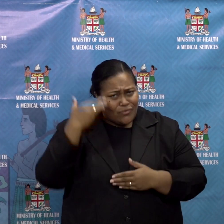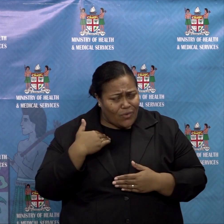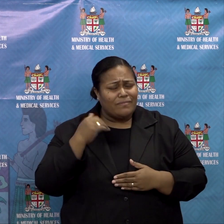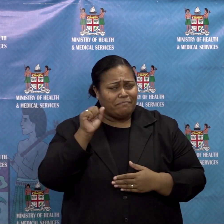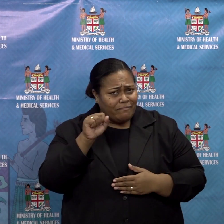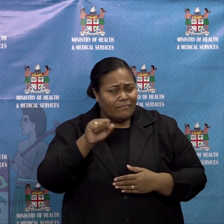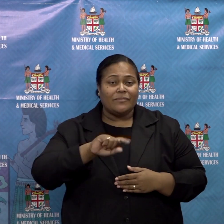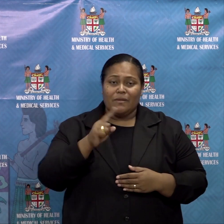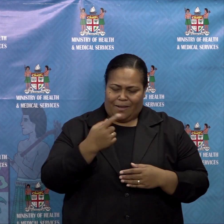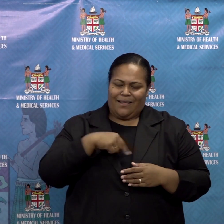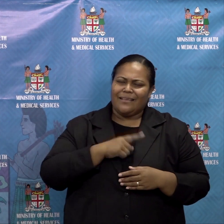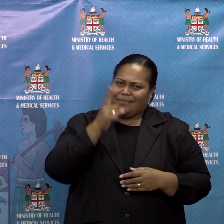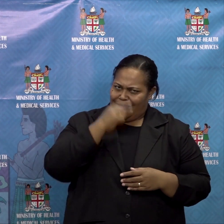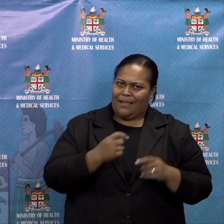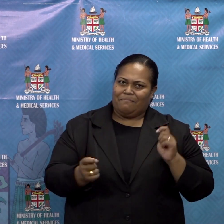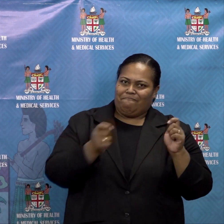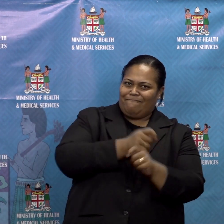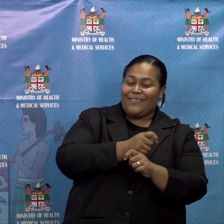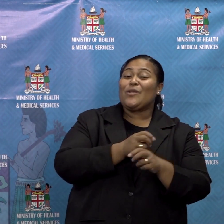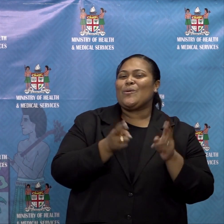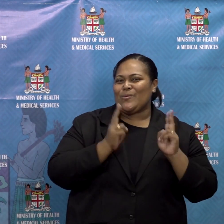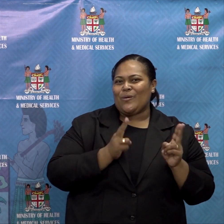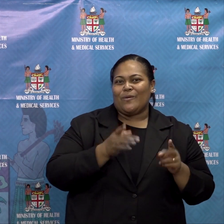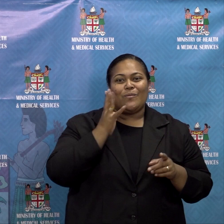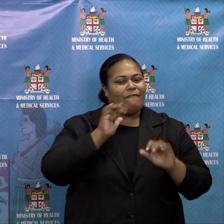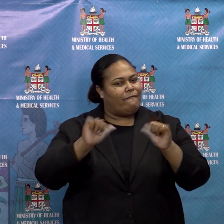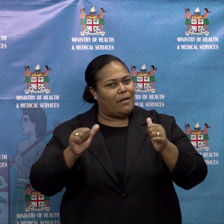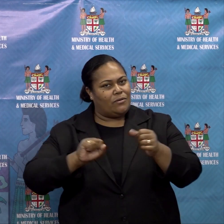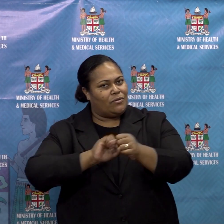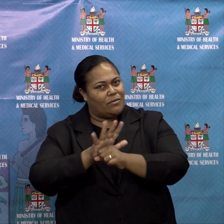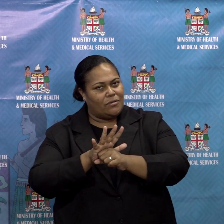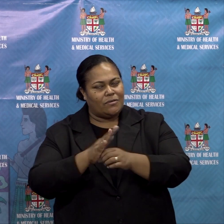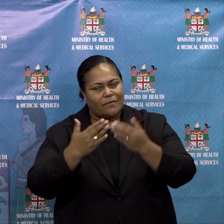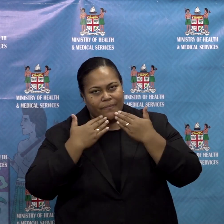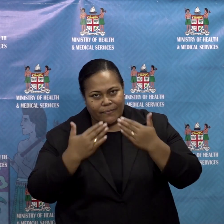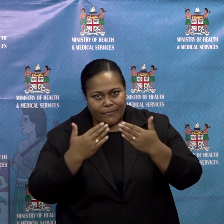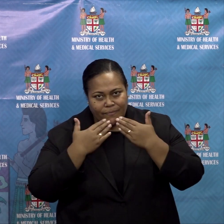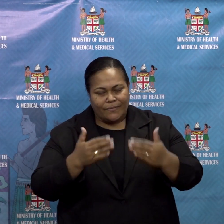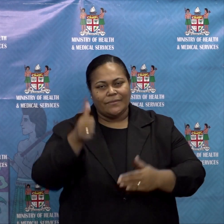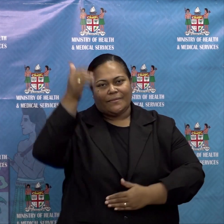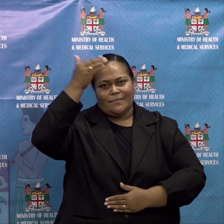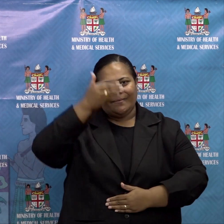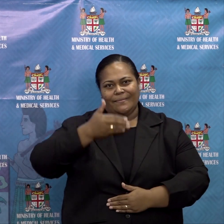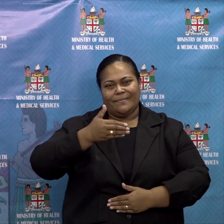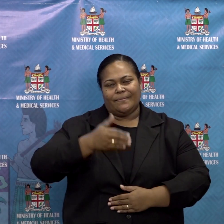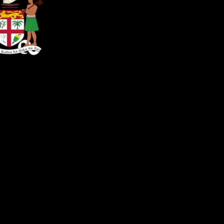will revert to normal once we have gone past this outbreak. Vina walevu and good evening.